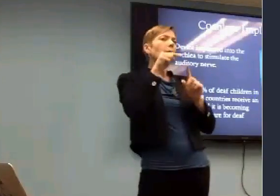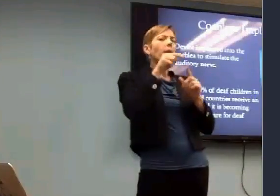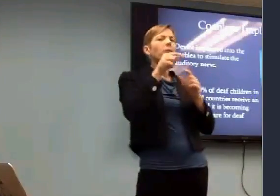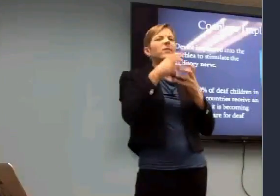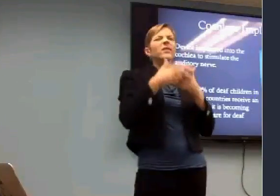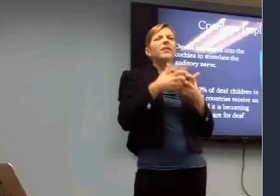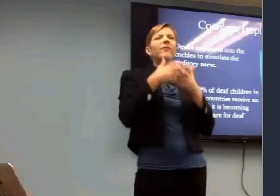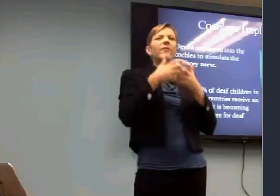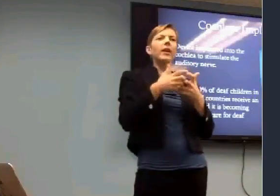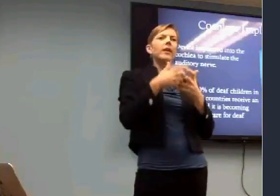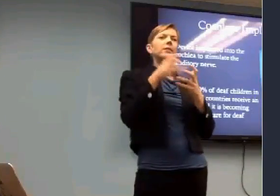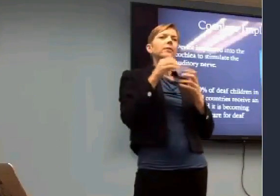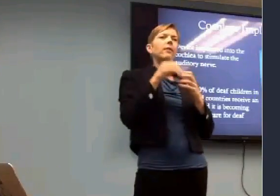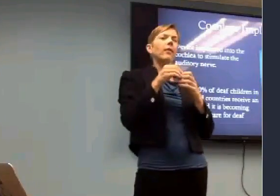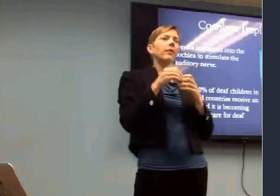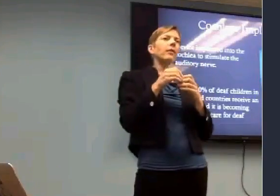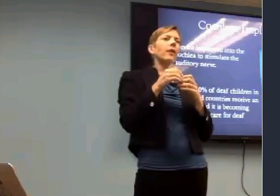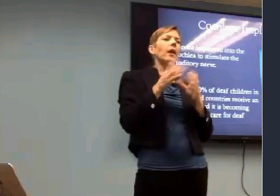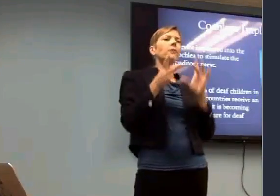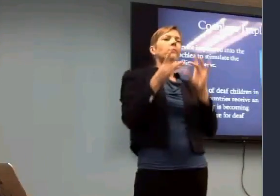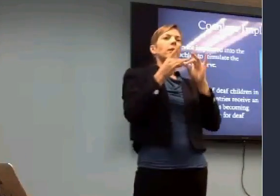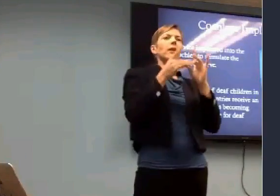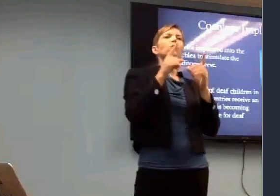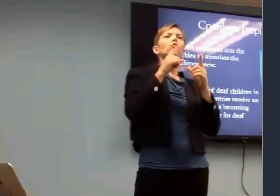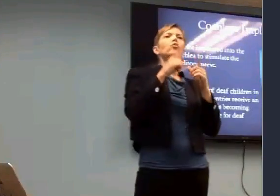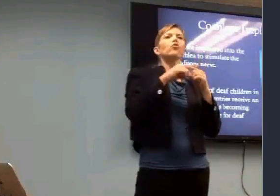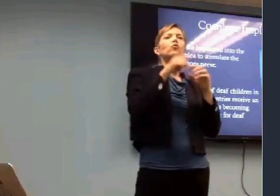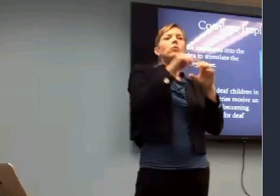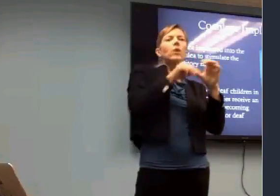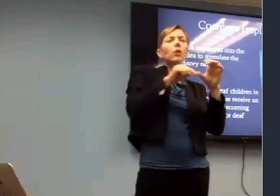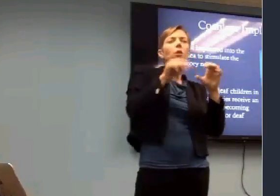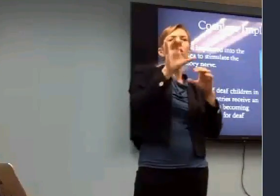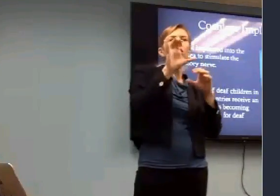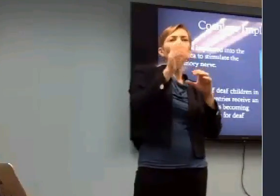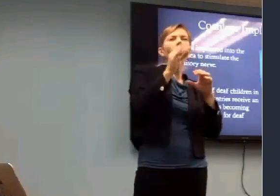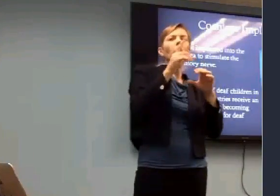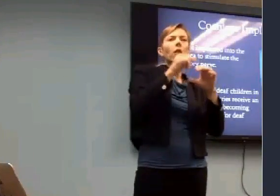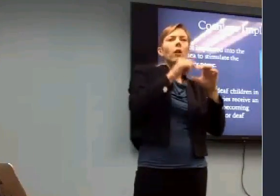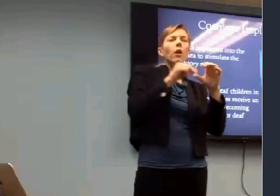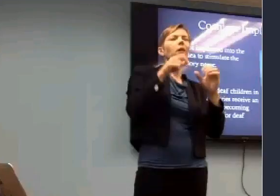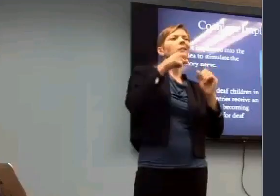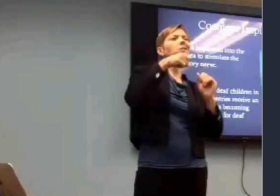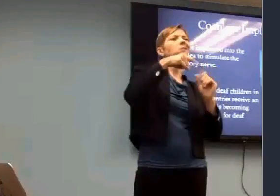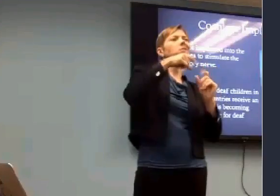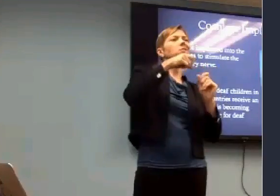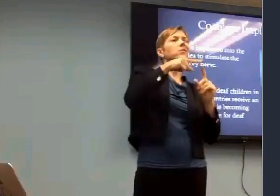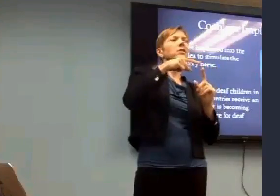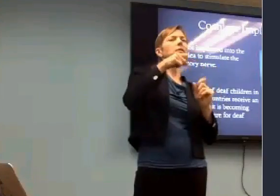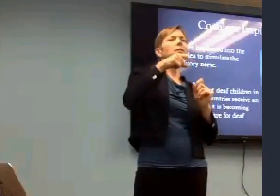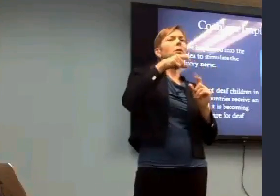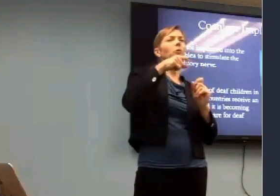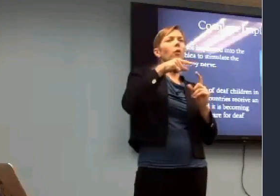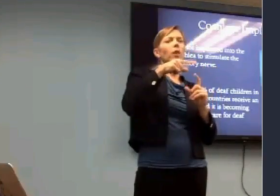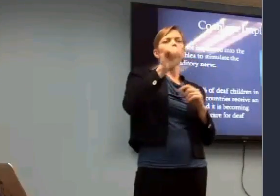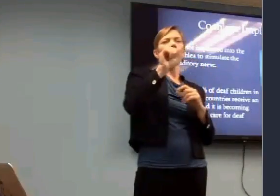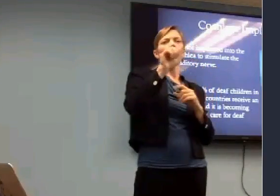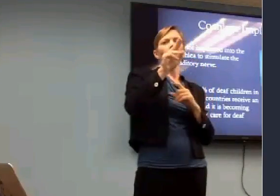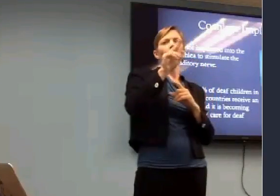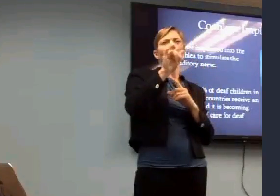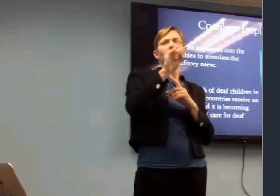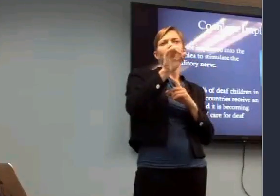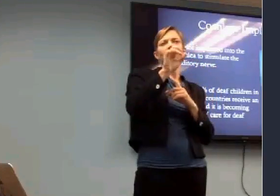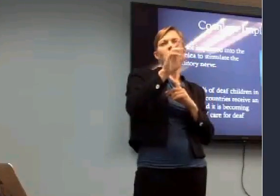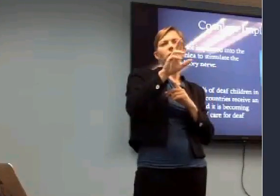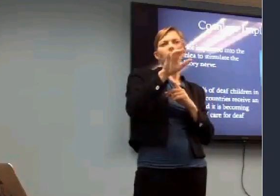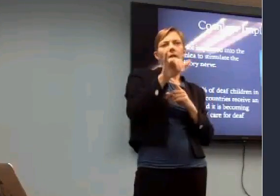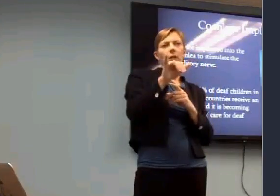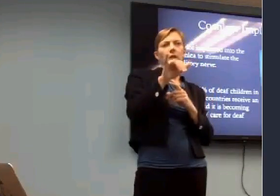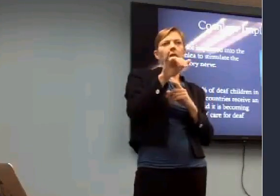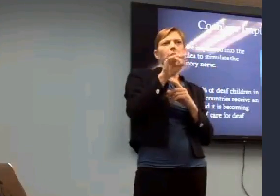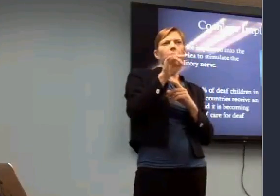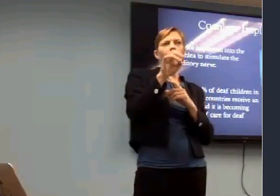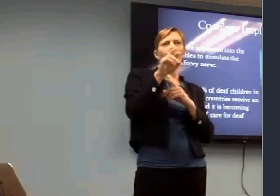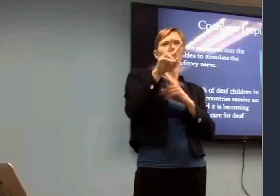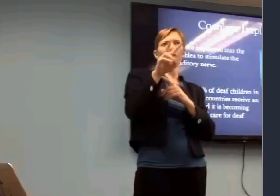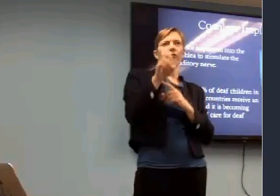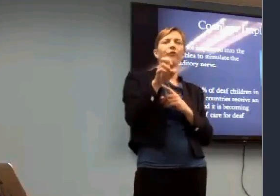A cochlear implant is a device that's attached to the cochlea, and it stimulates the auditory